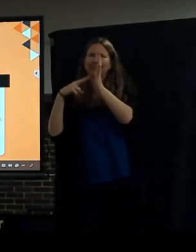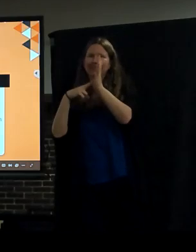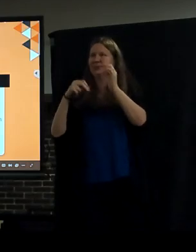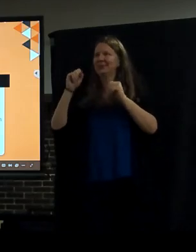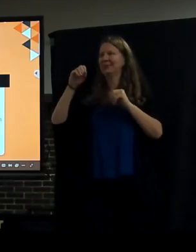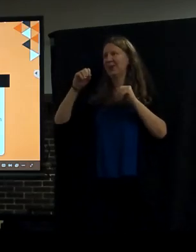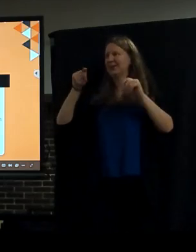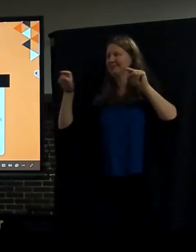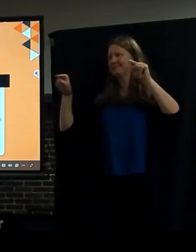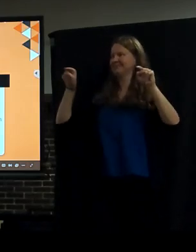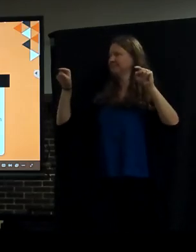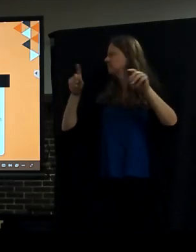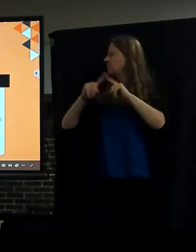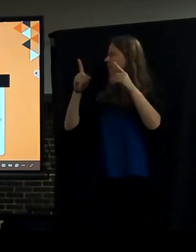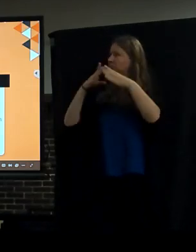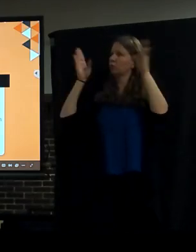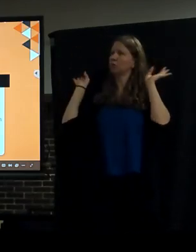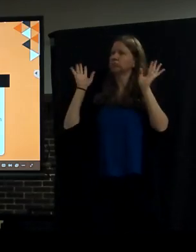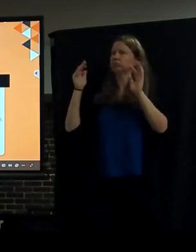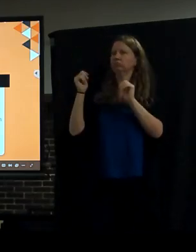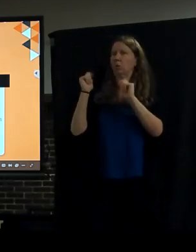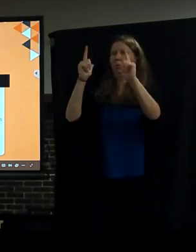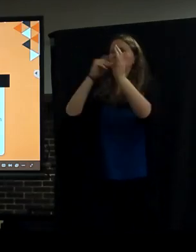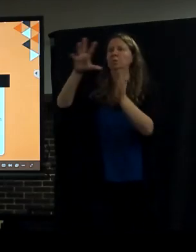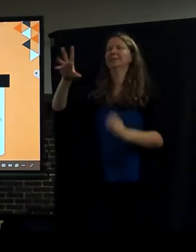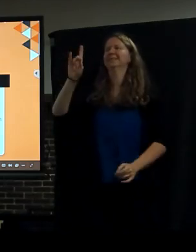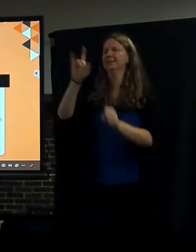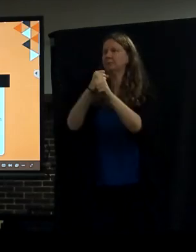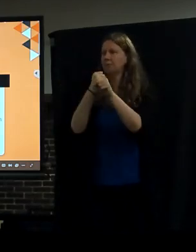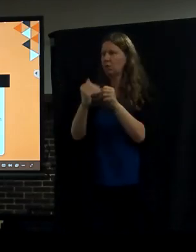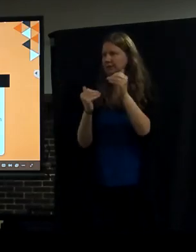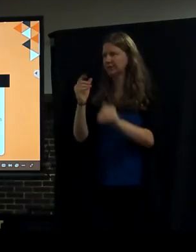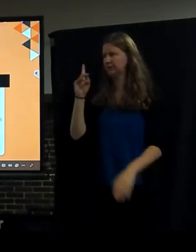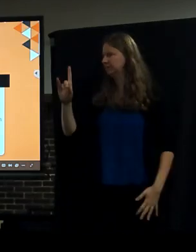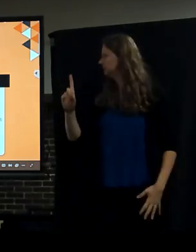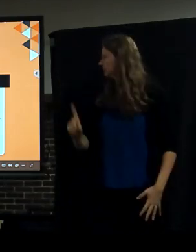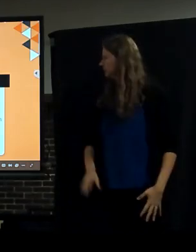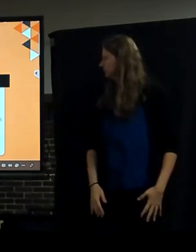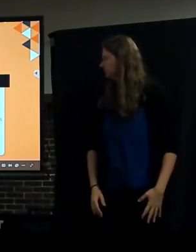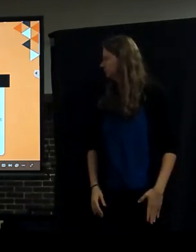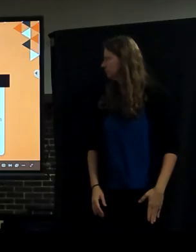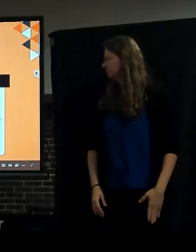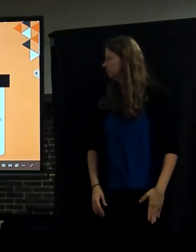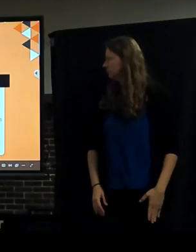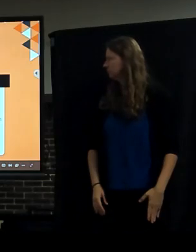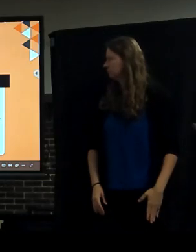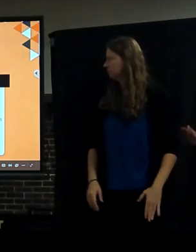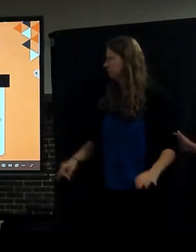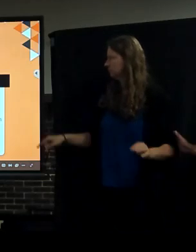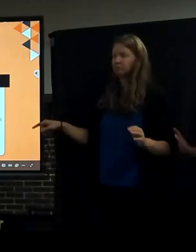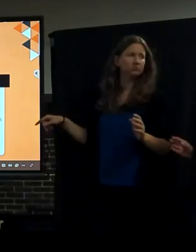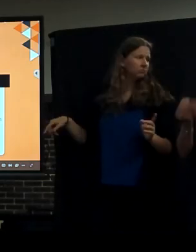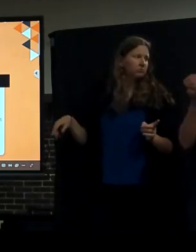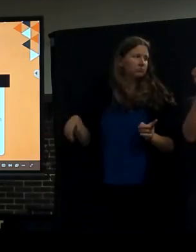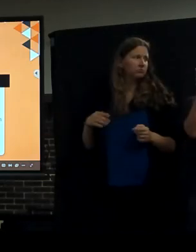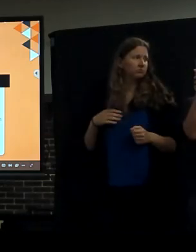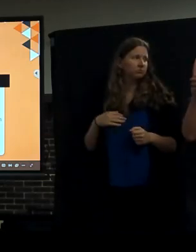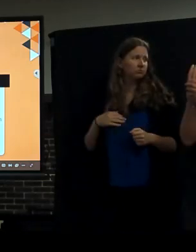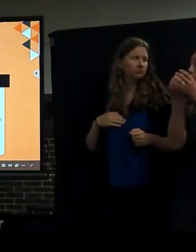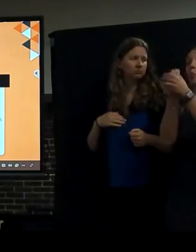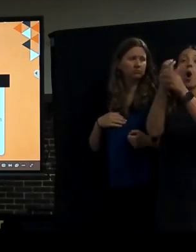math, and some made more growth in reading than math. But overall, all the students did make progress.